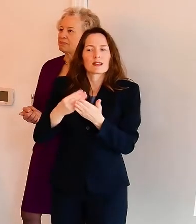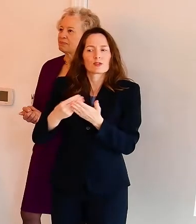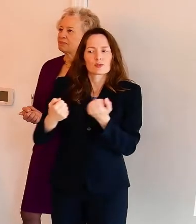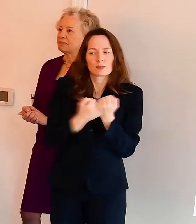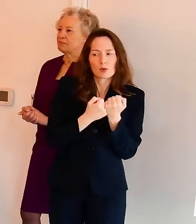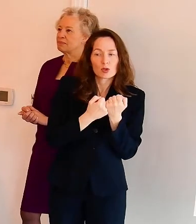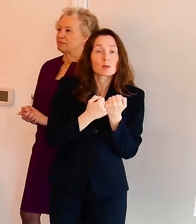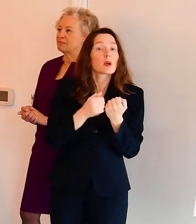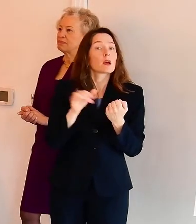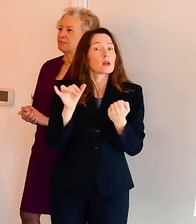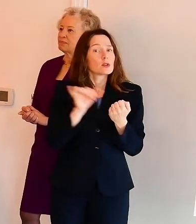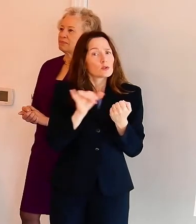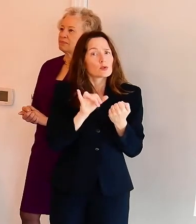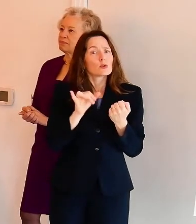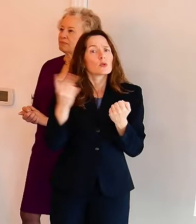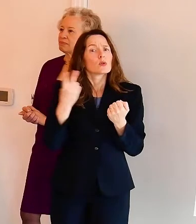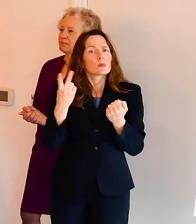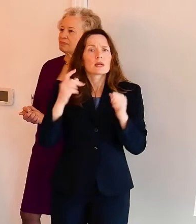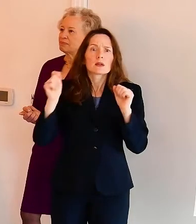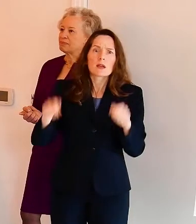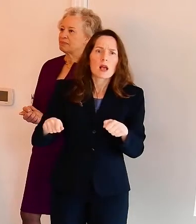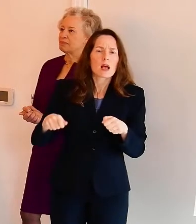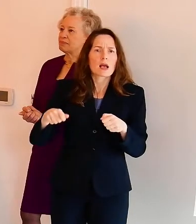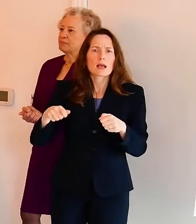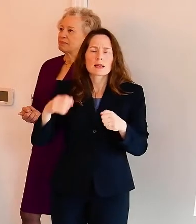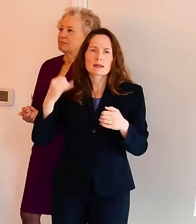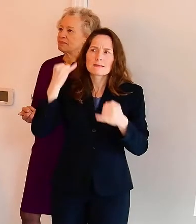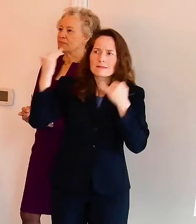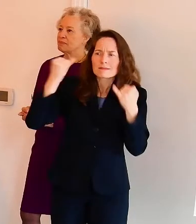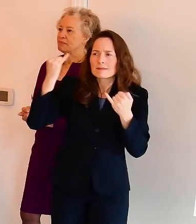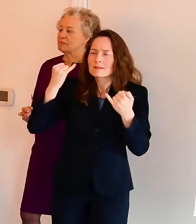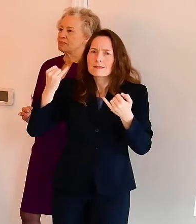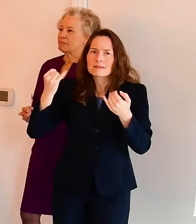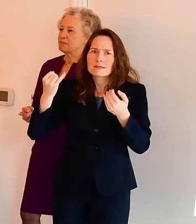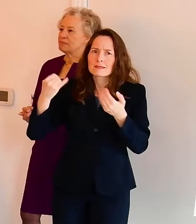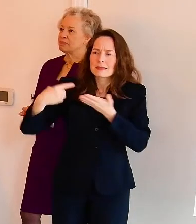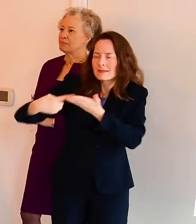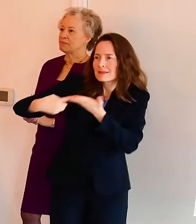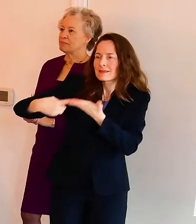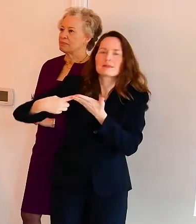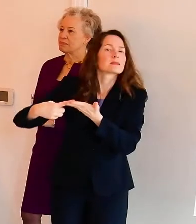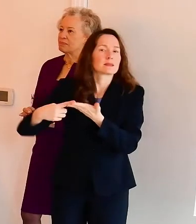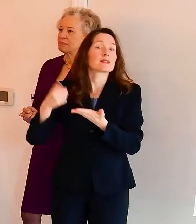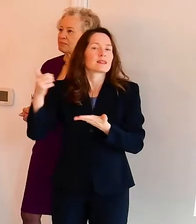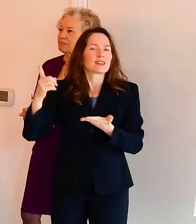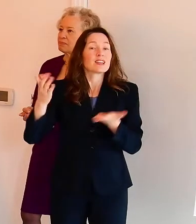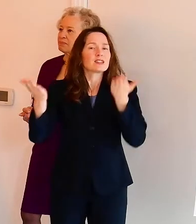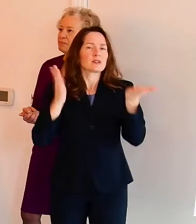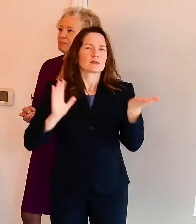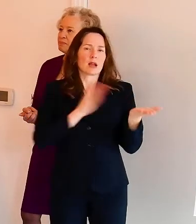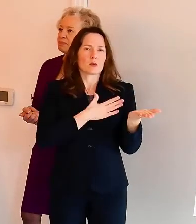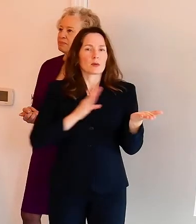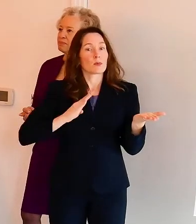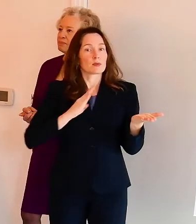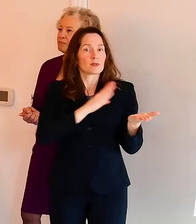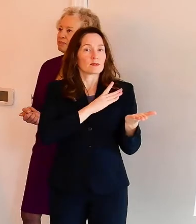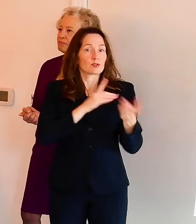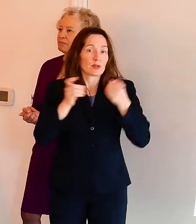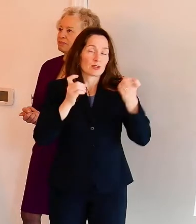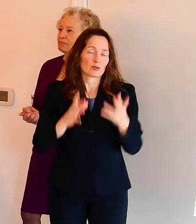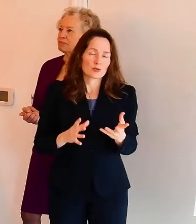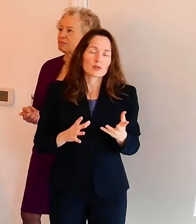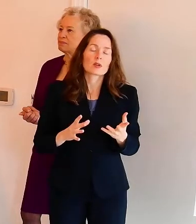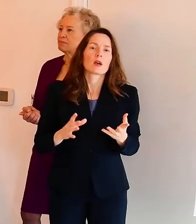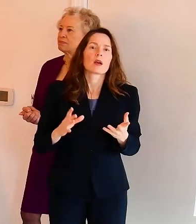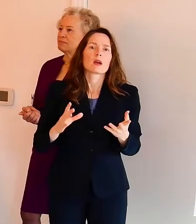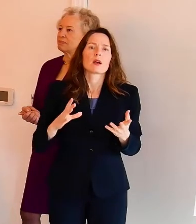a confidant, sharing insights with us, also serving on our board of directors, as well as on other committees. And so they've been